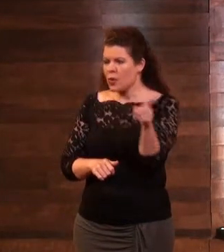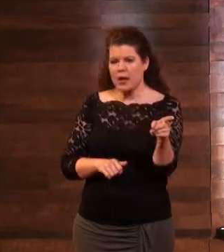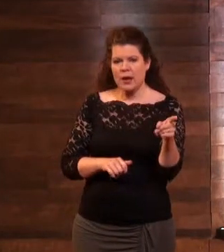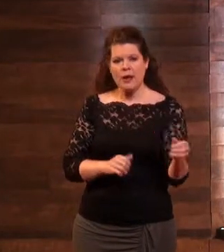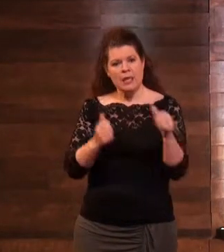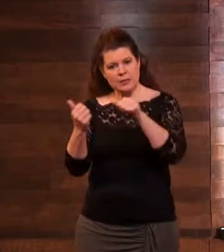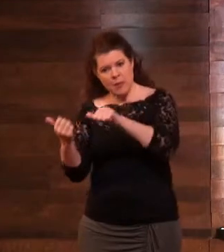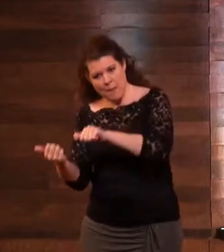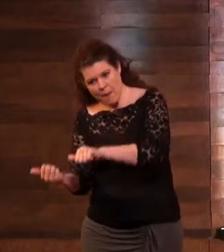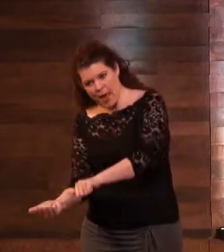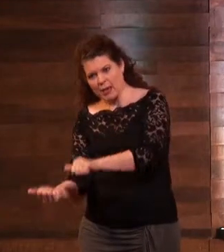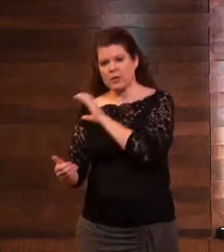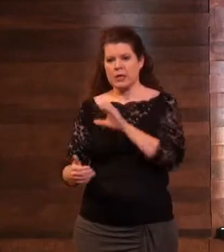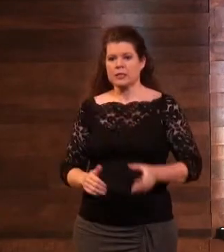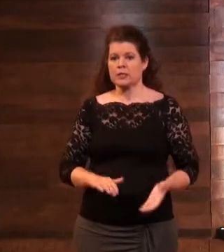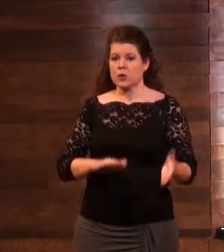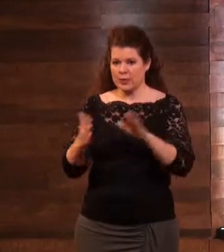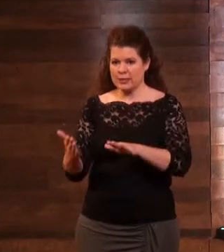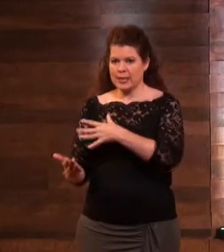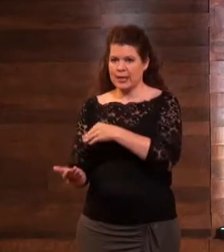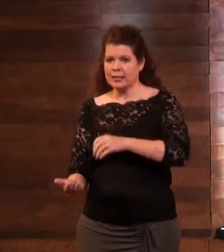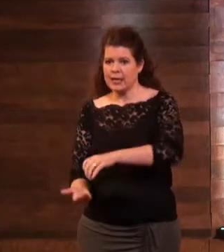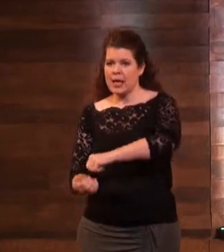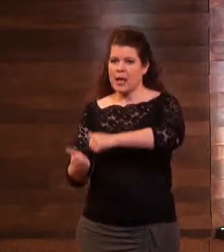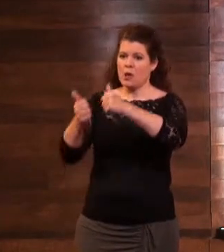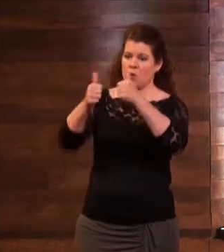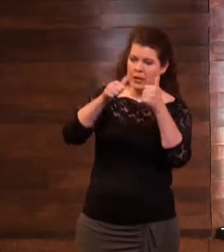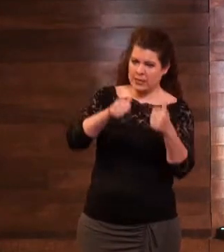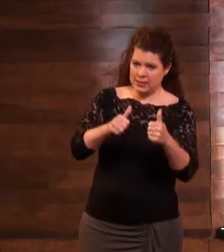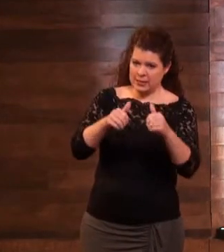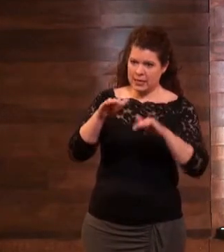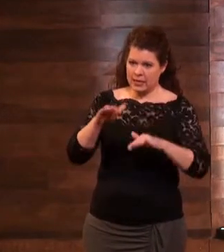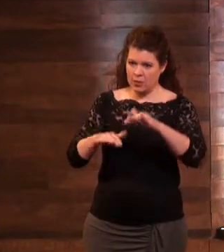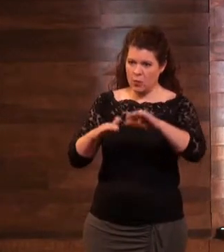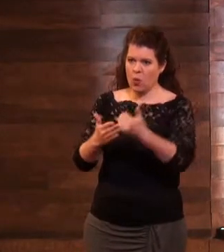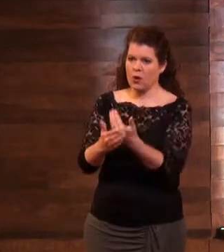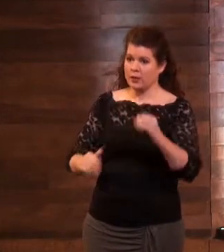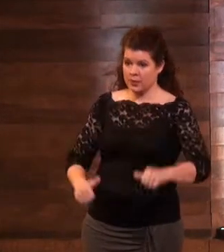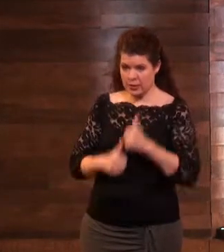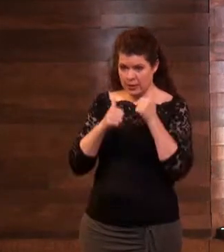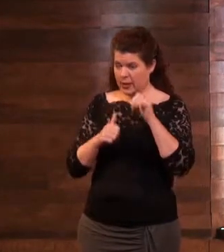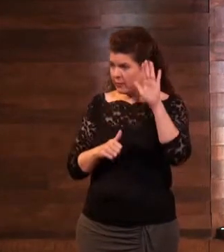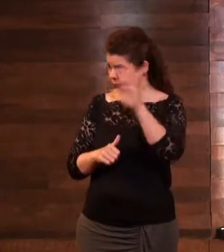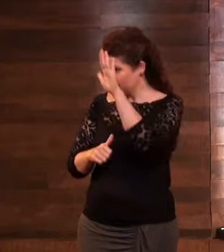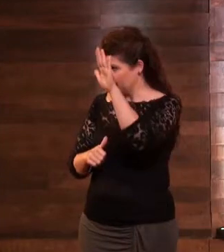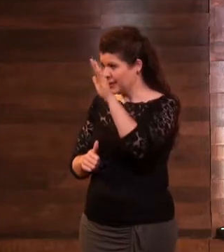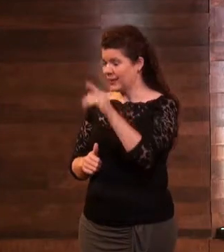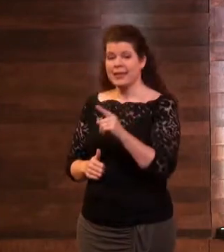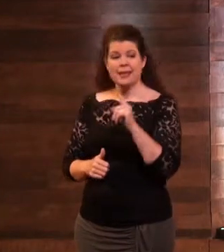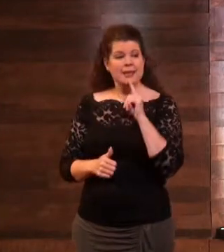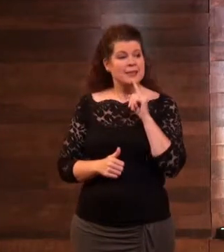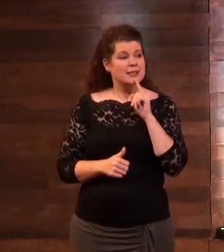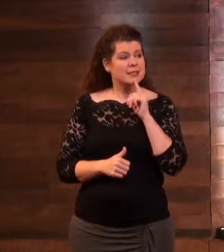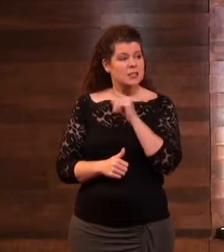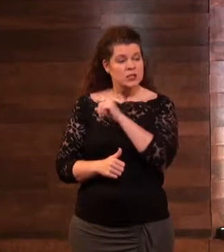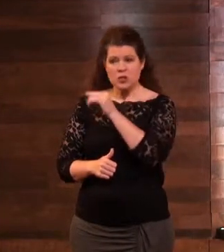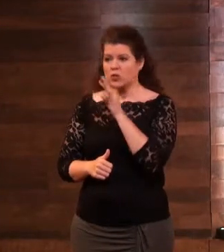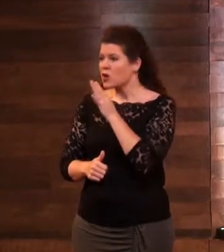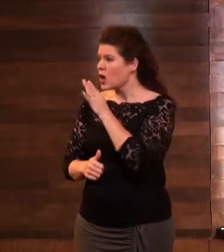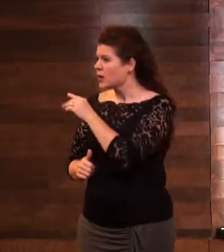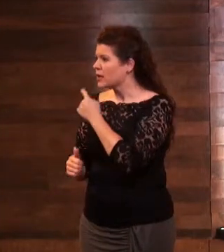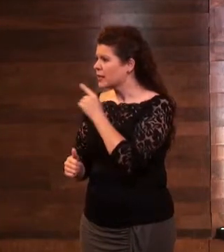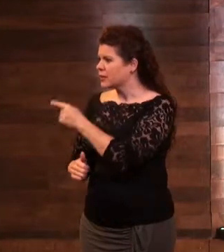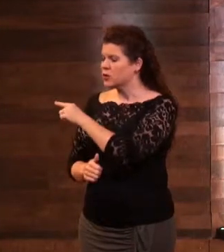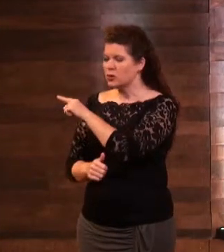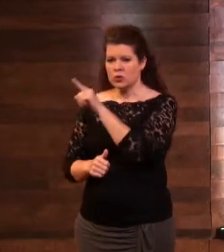walk in newness of life? Okay, then this is talking to you. And he says, if you've been raised with Christ,